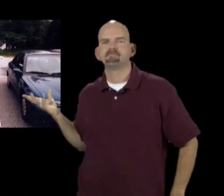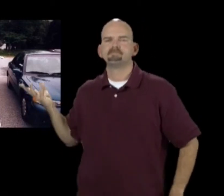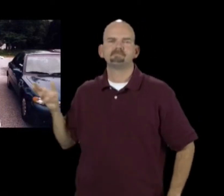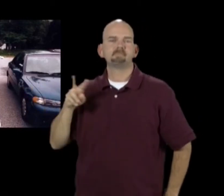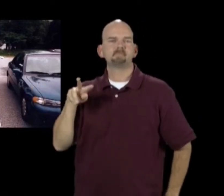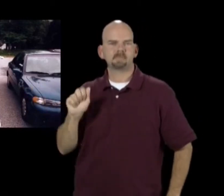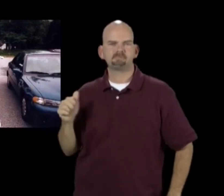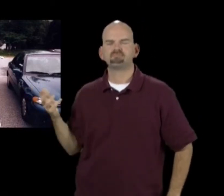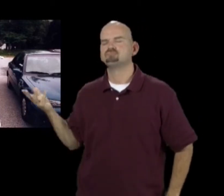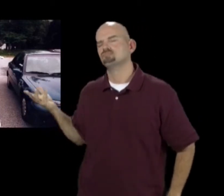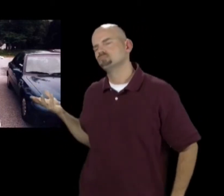door.